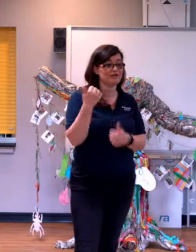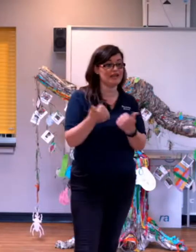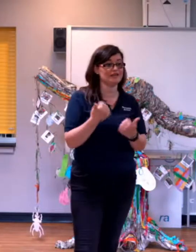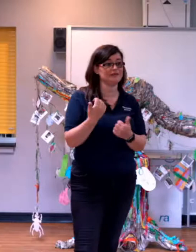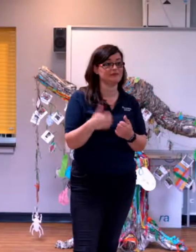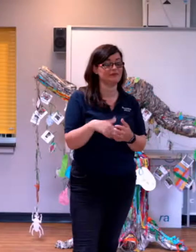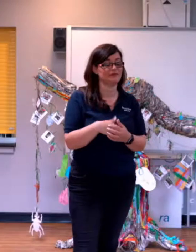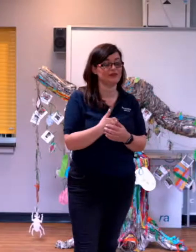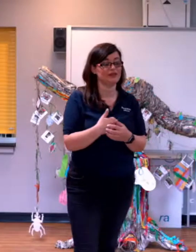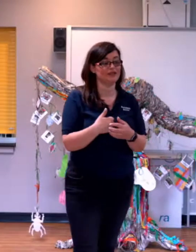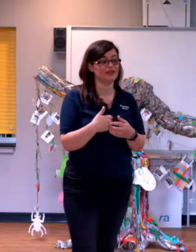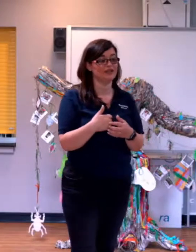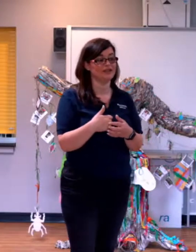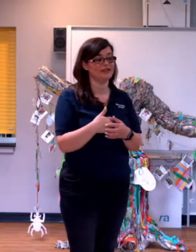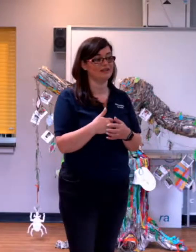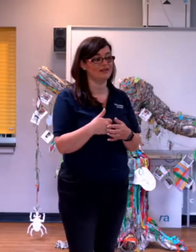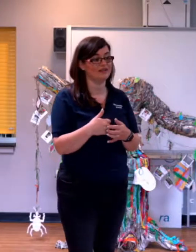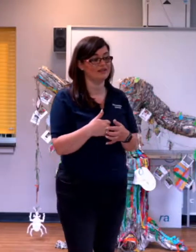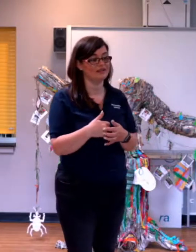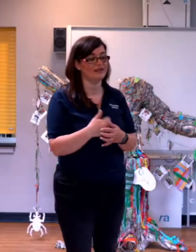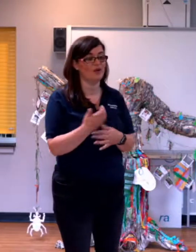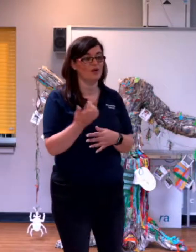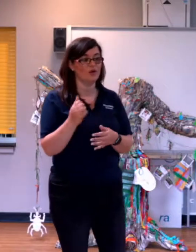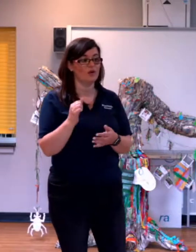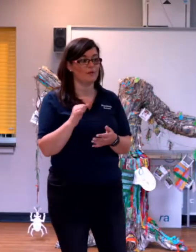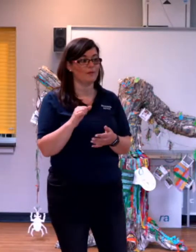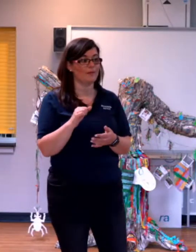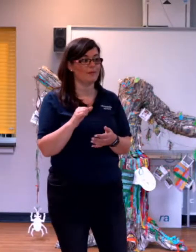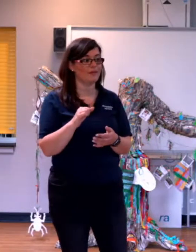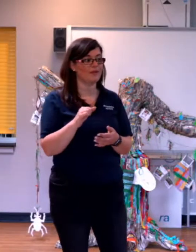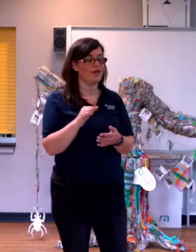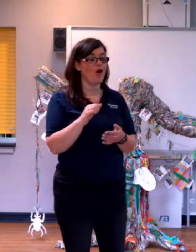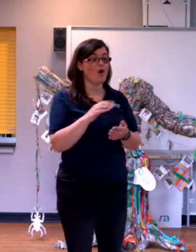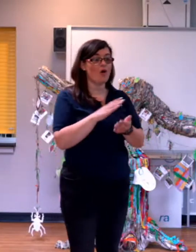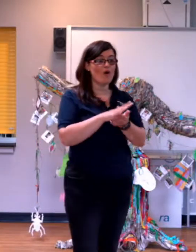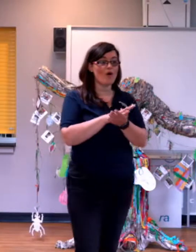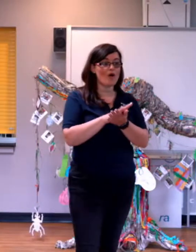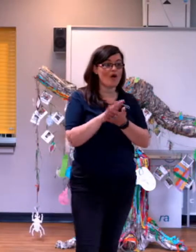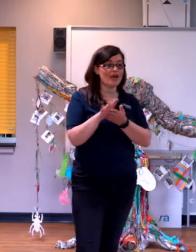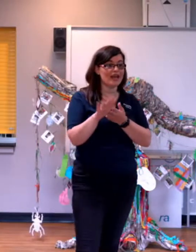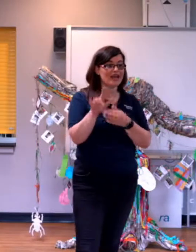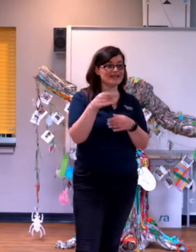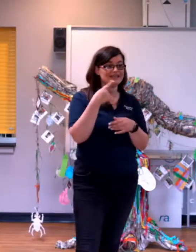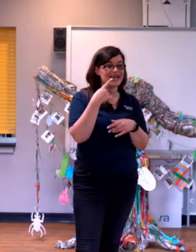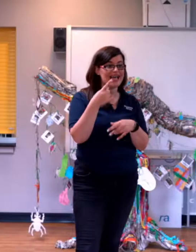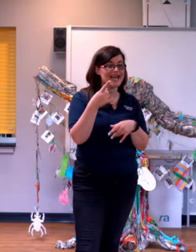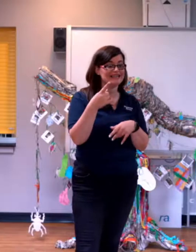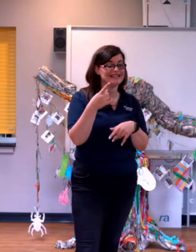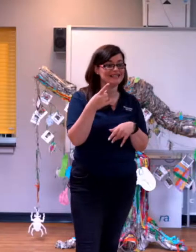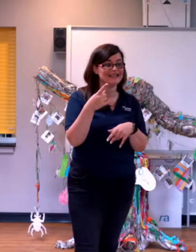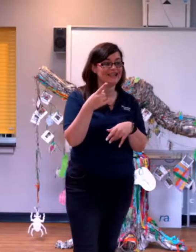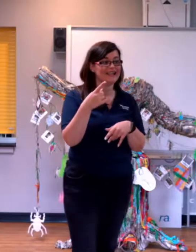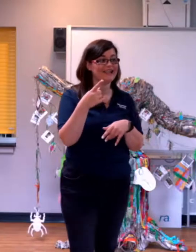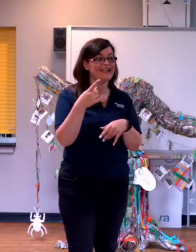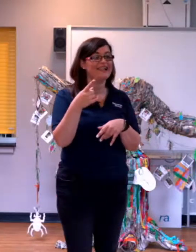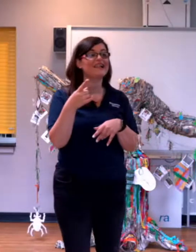done. But the correct guess comes from Holly. Oh, Holly has said...